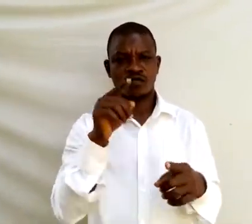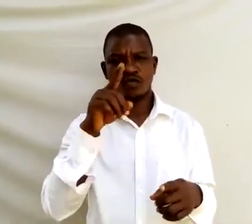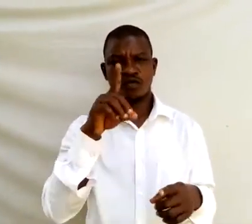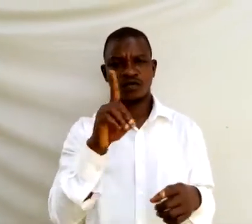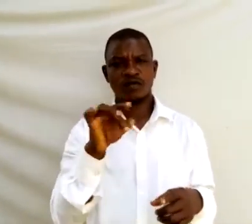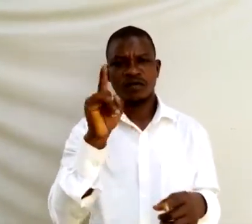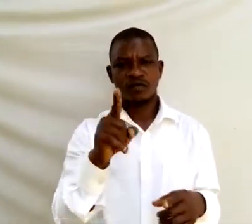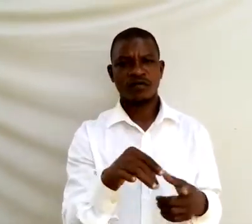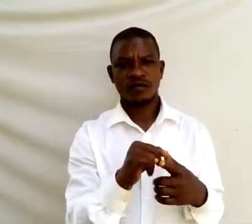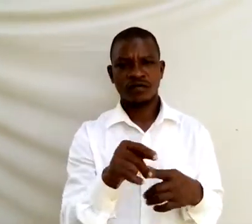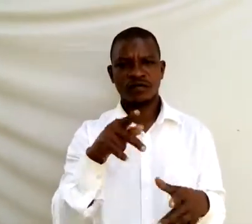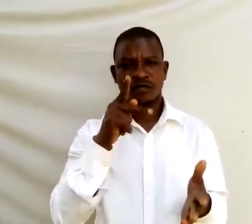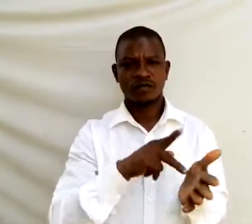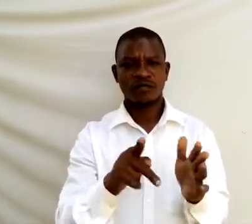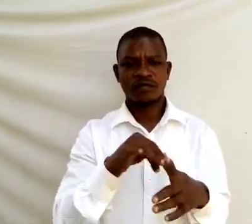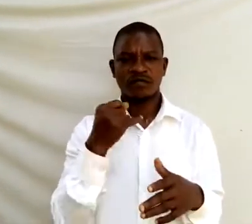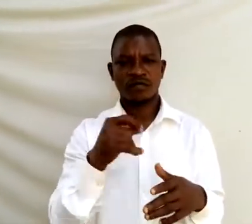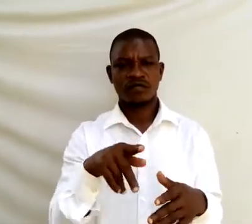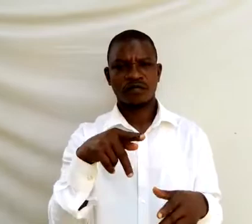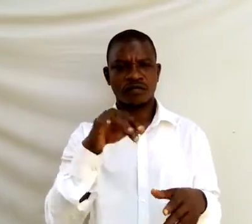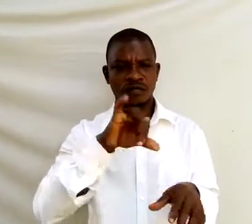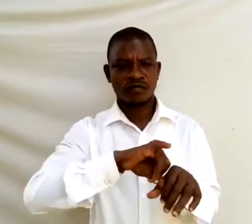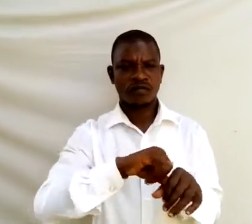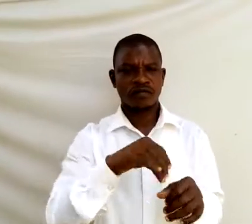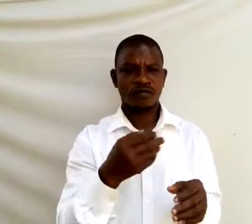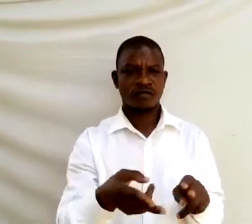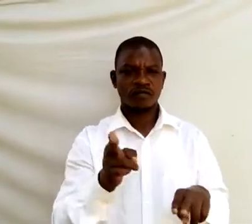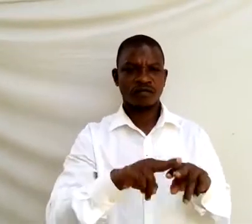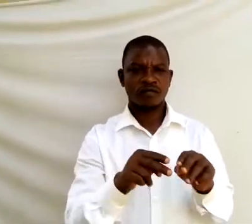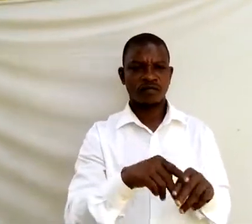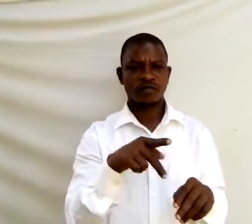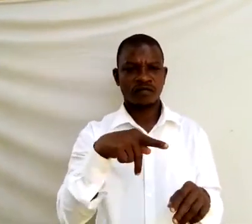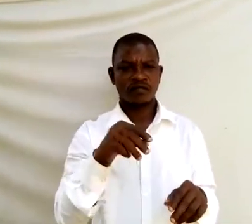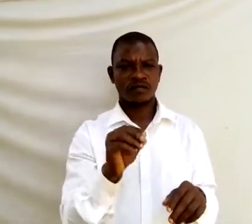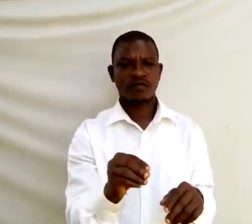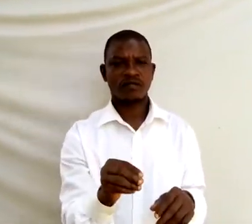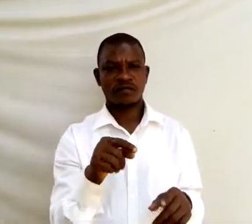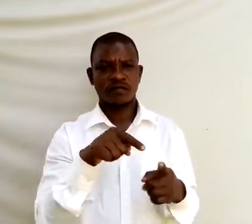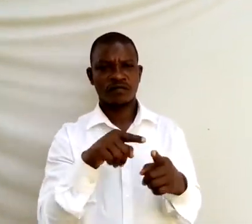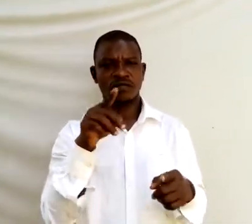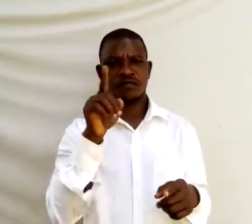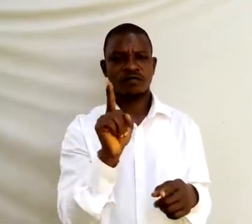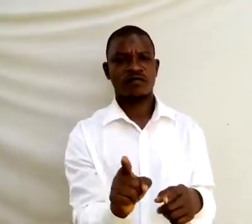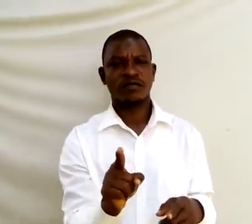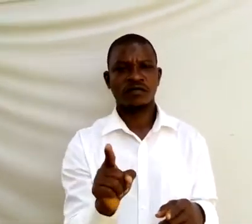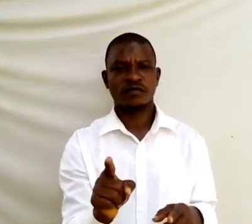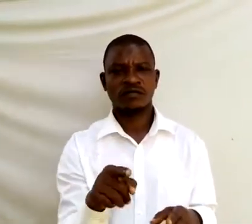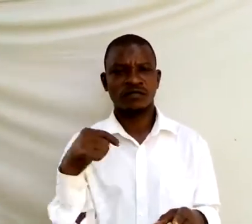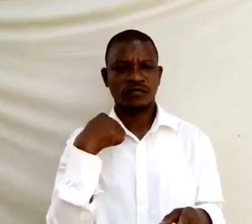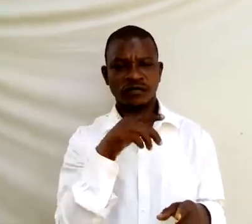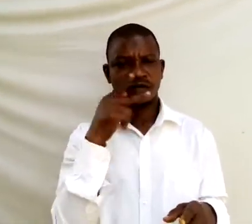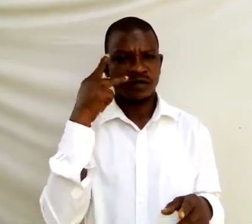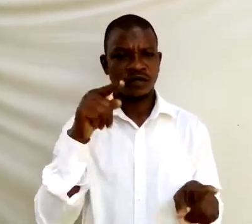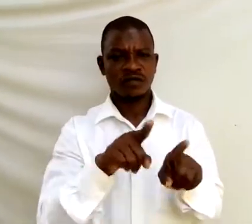the price of petrol increases from PO to P1. We can also see that